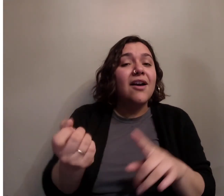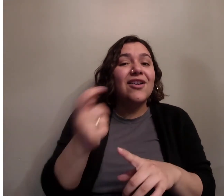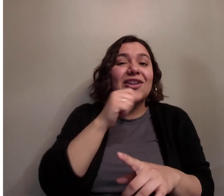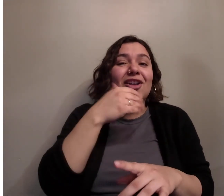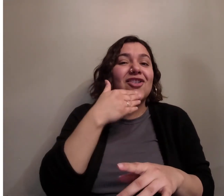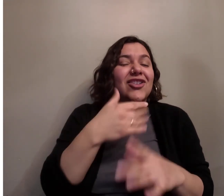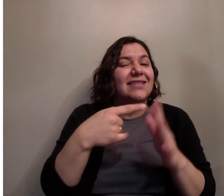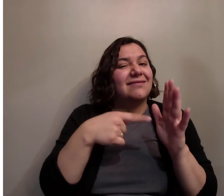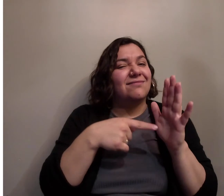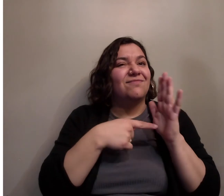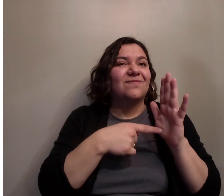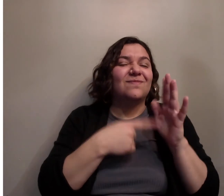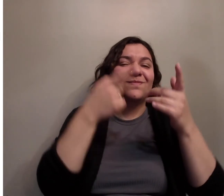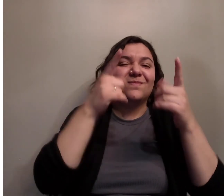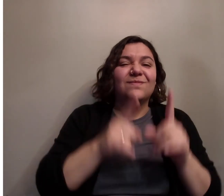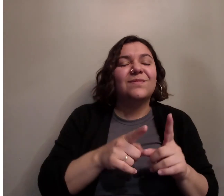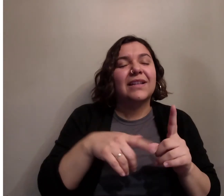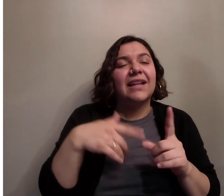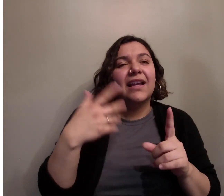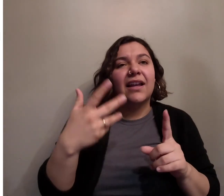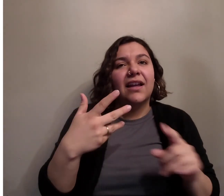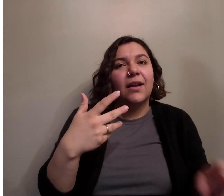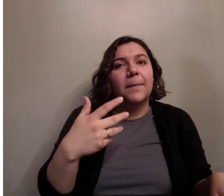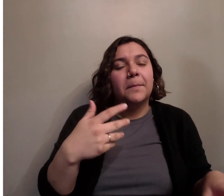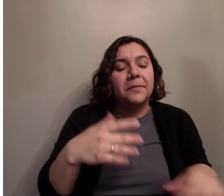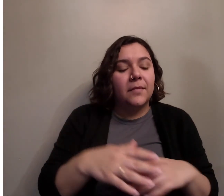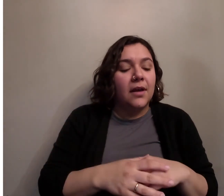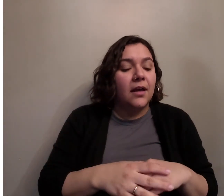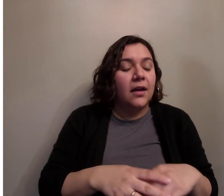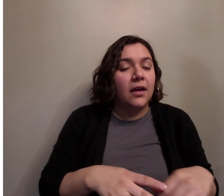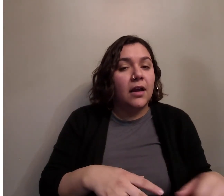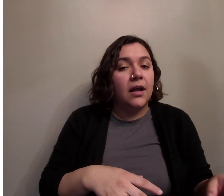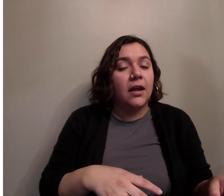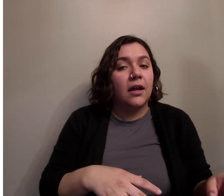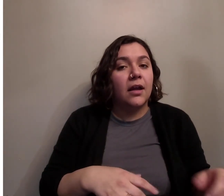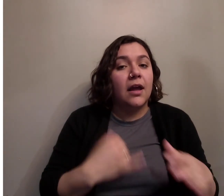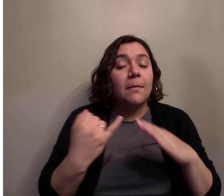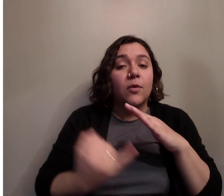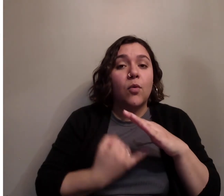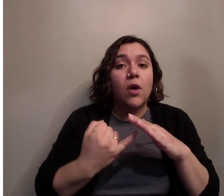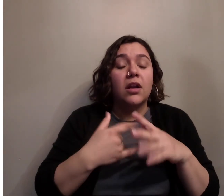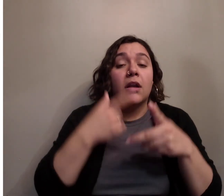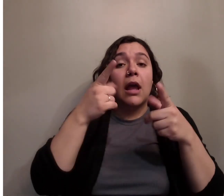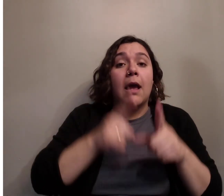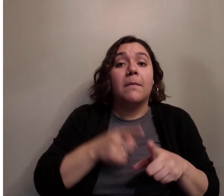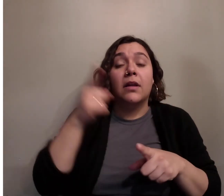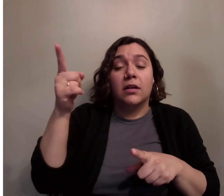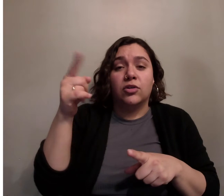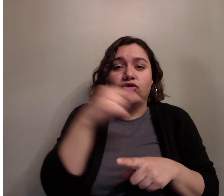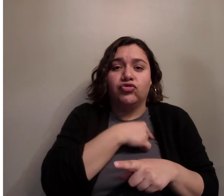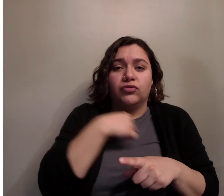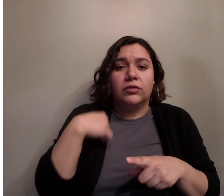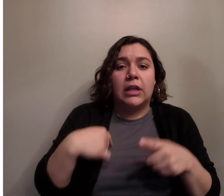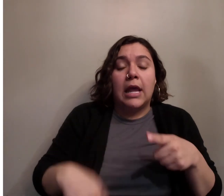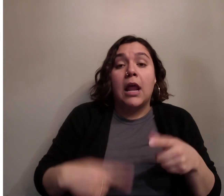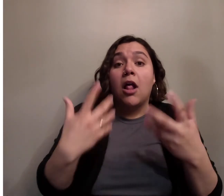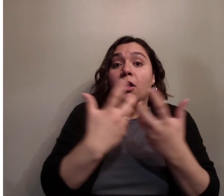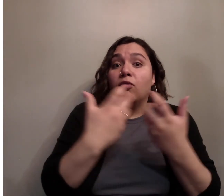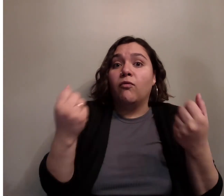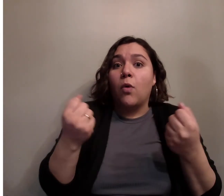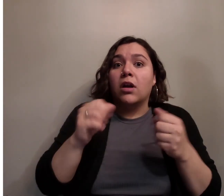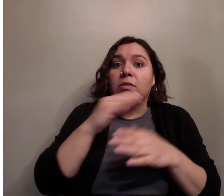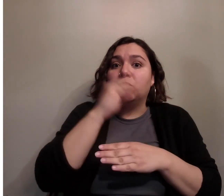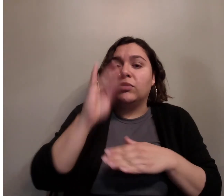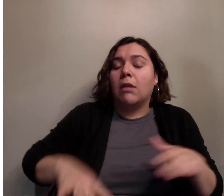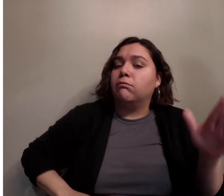be optimistic, but it's not a good sign that when the quarantine was lifted in Wuhan, the